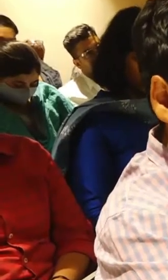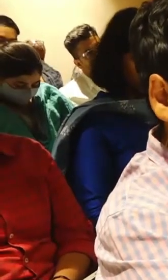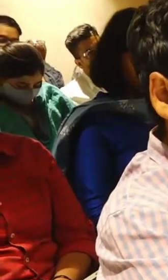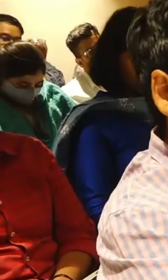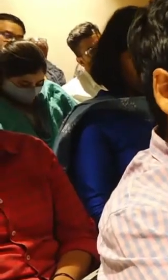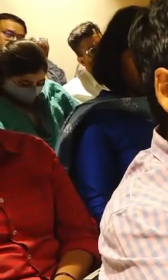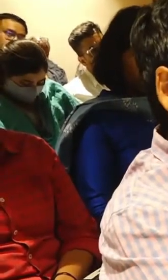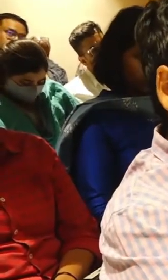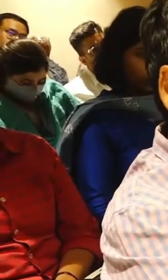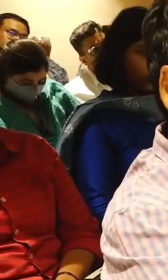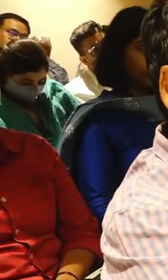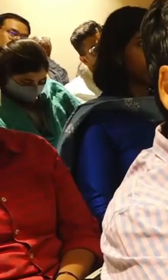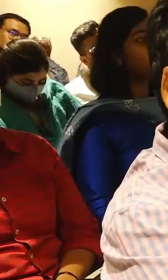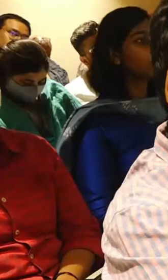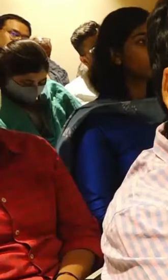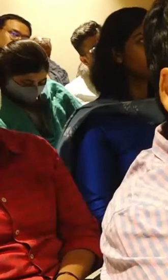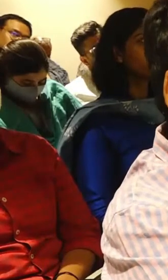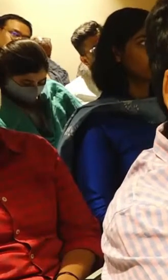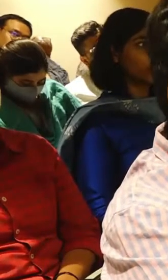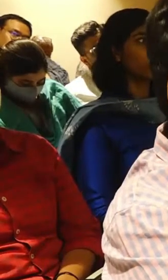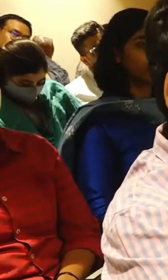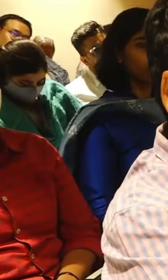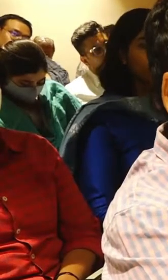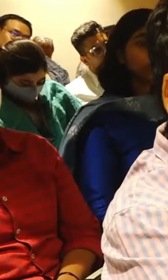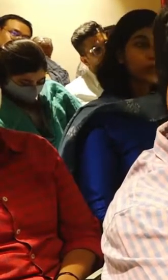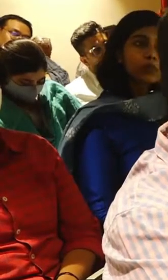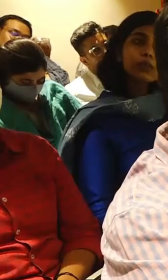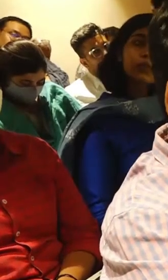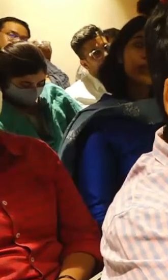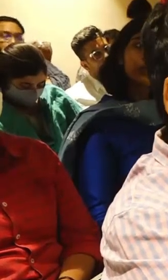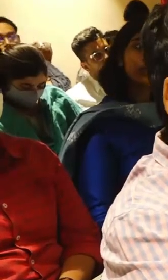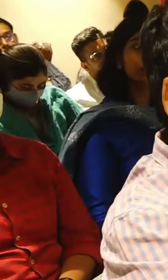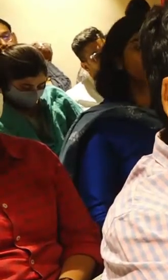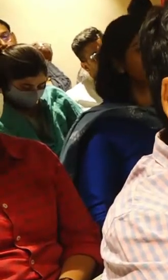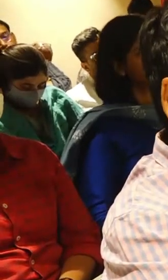expanded by the Supreme Court over a course of the last 70 odd years,